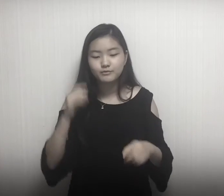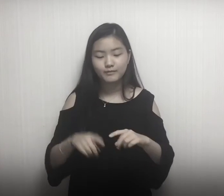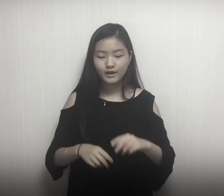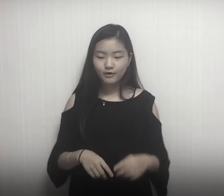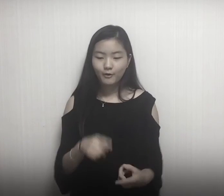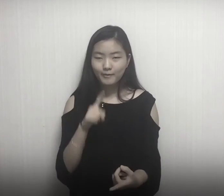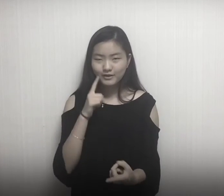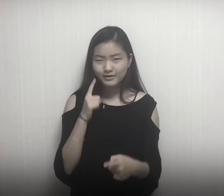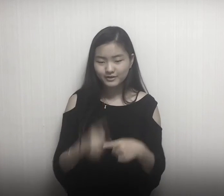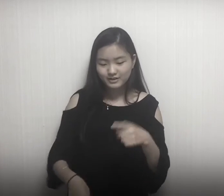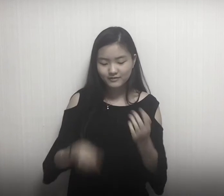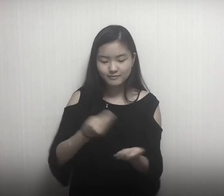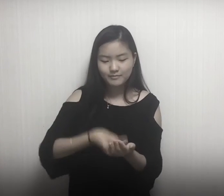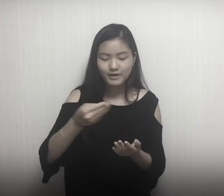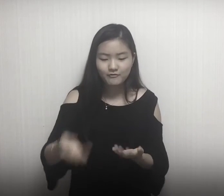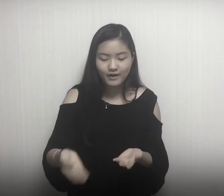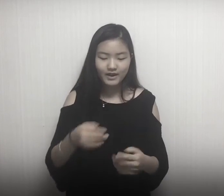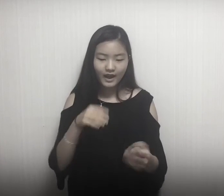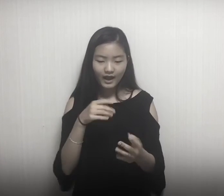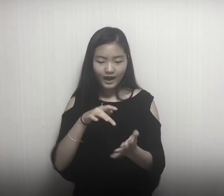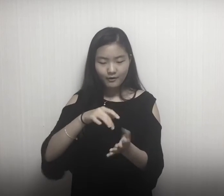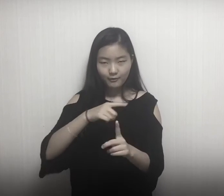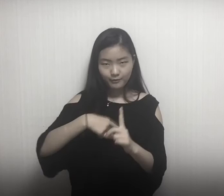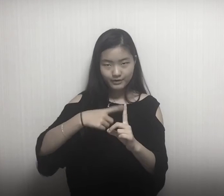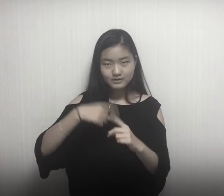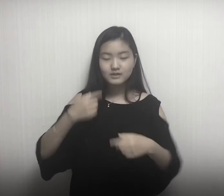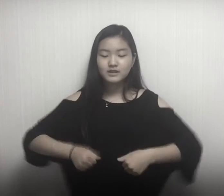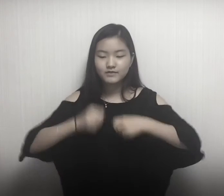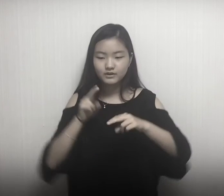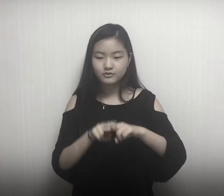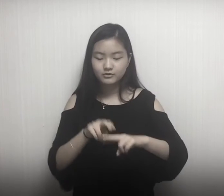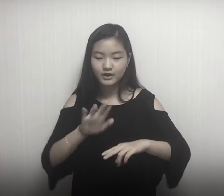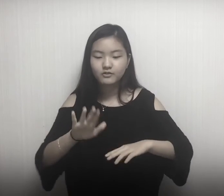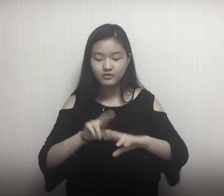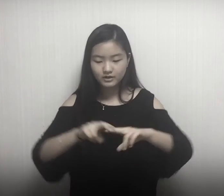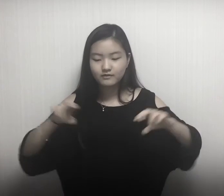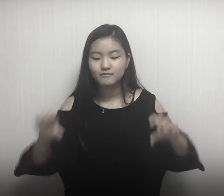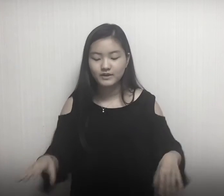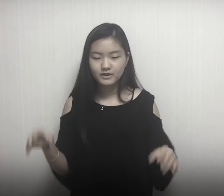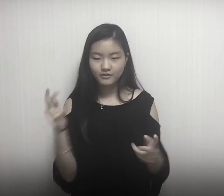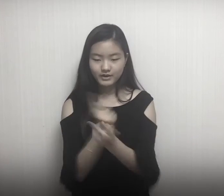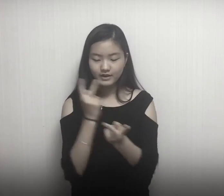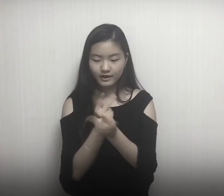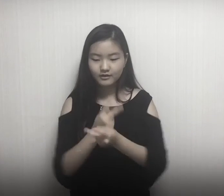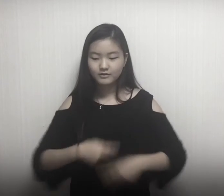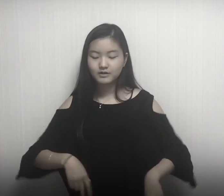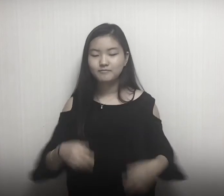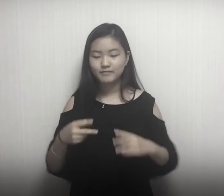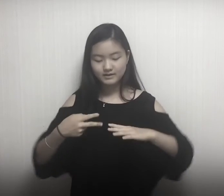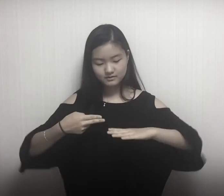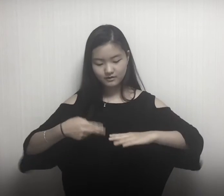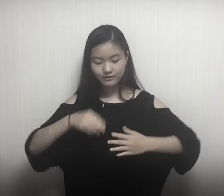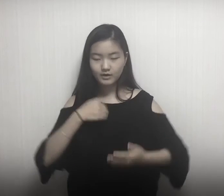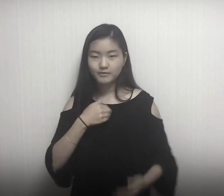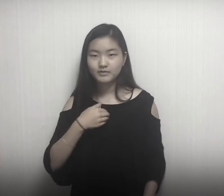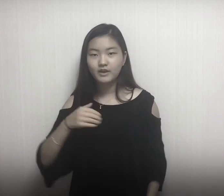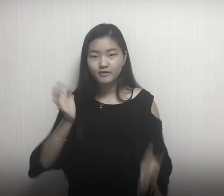Back home I couldn't even pay rent I was living on your couch trying to figure it out Cutting myself up and tearing